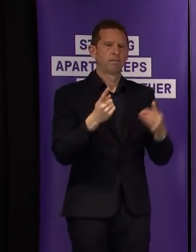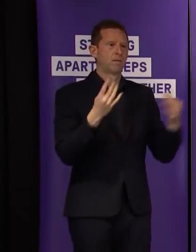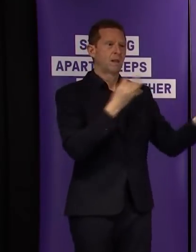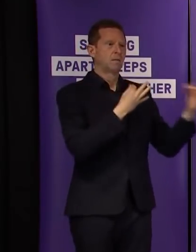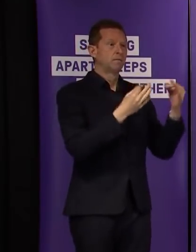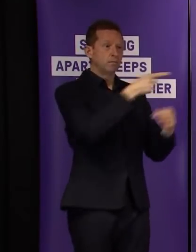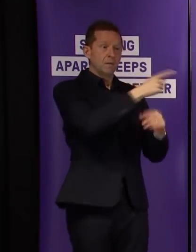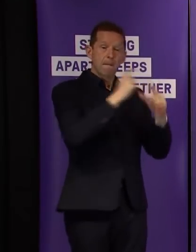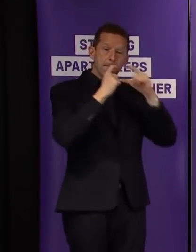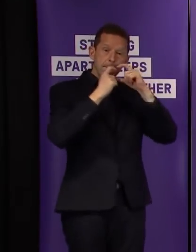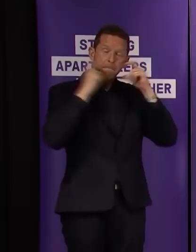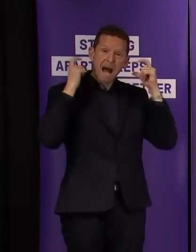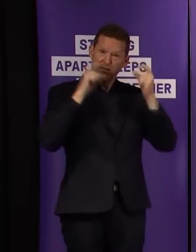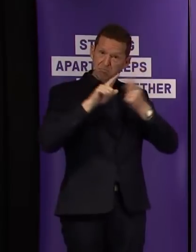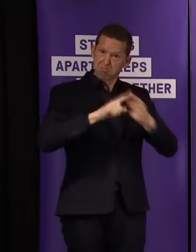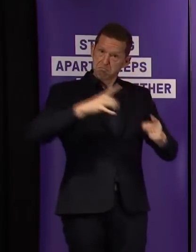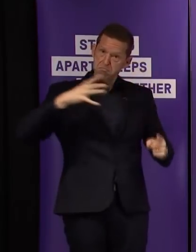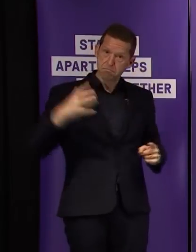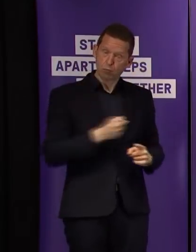They do.